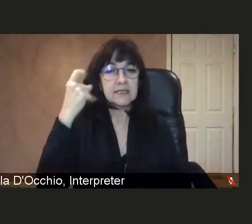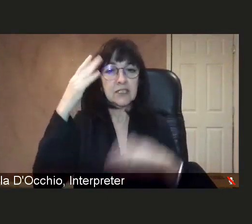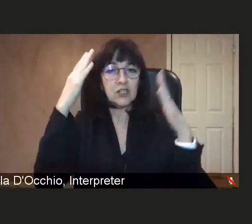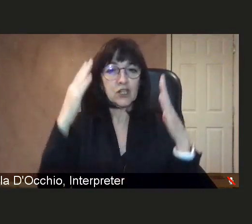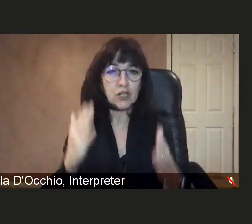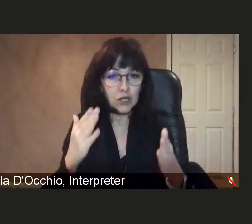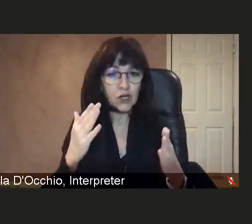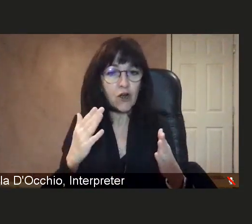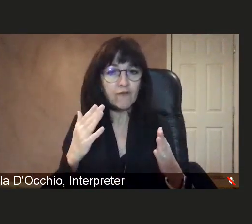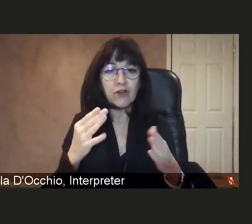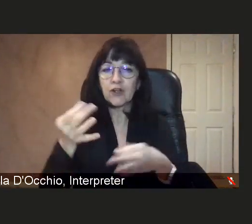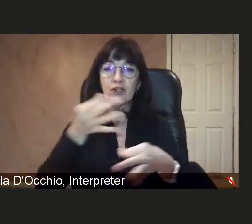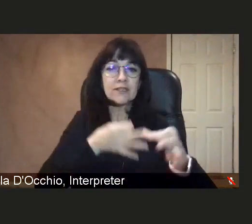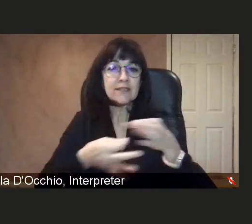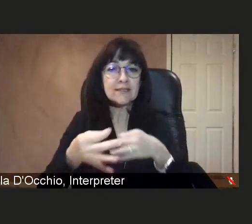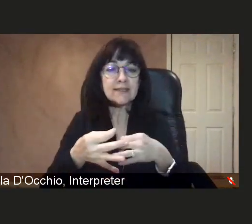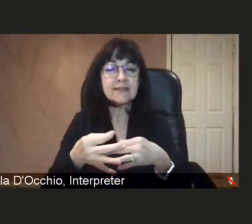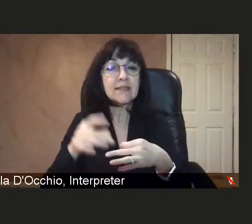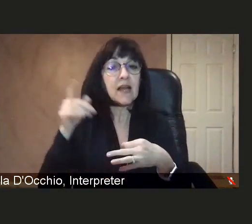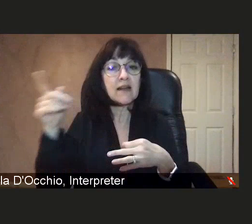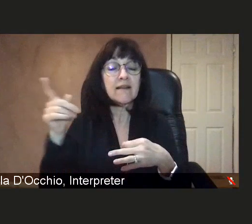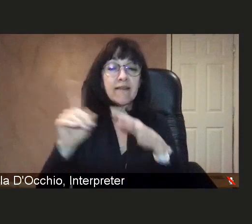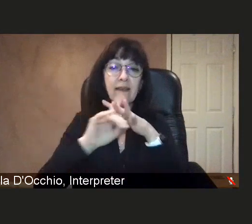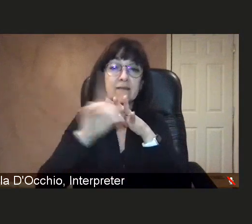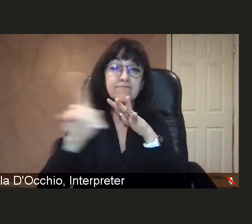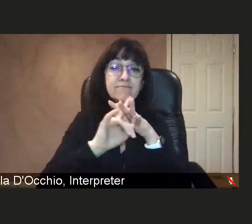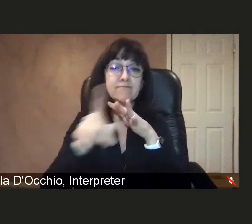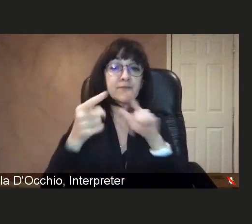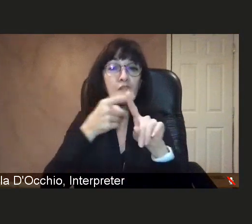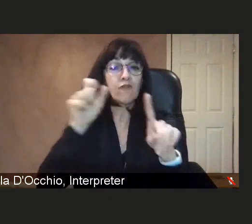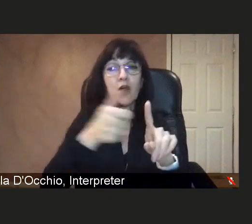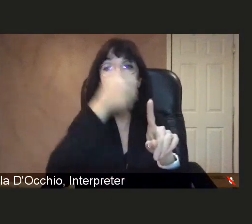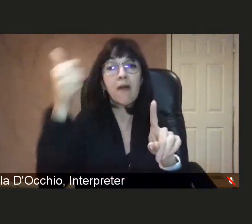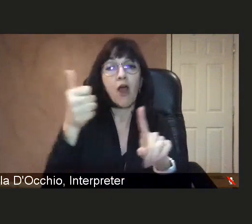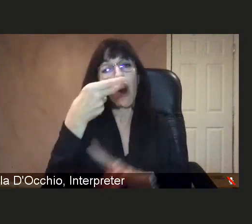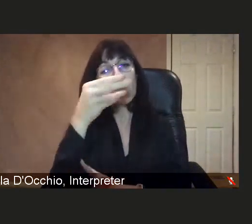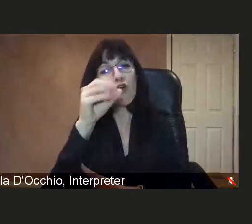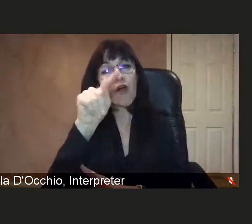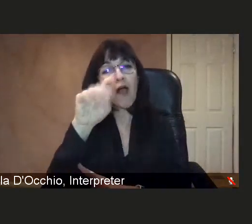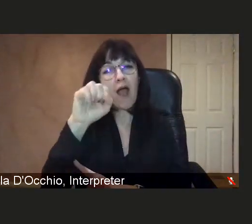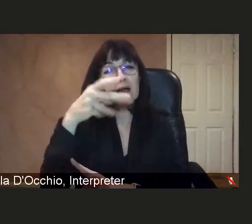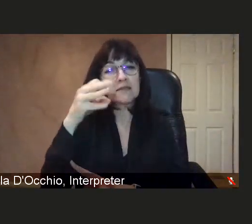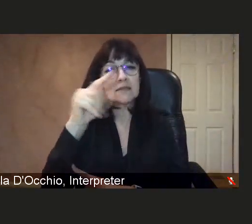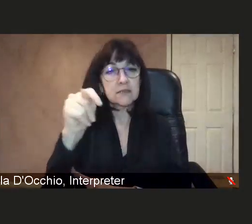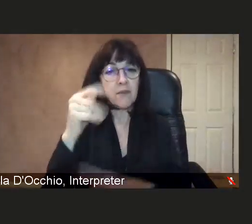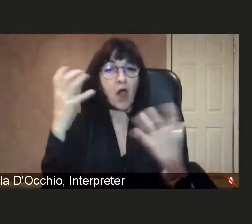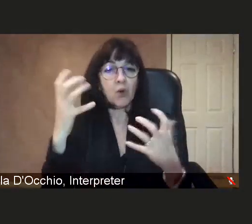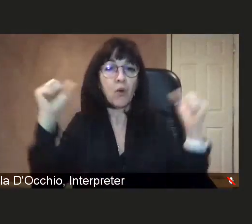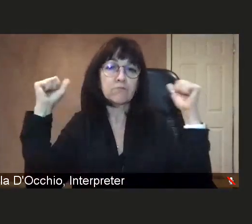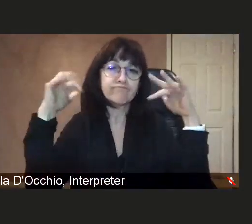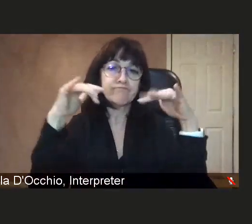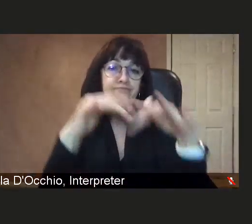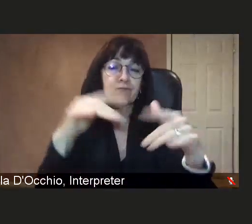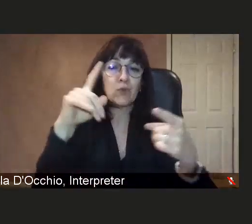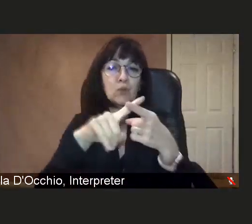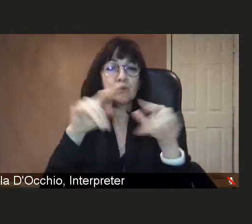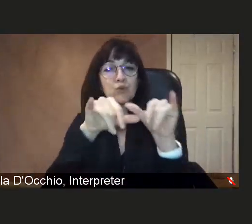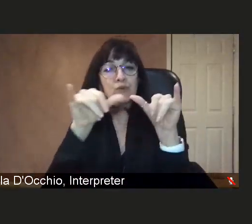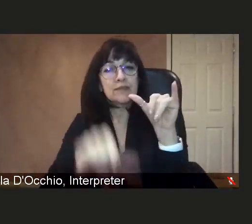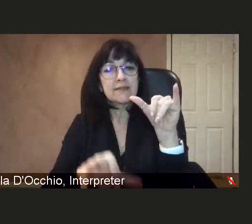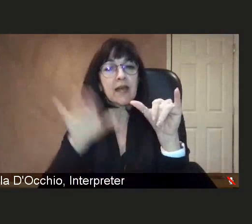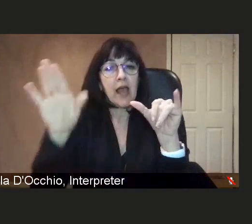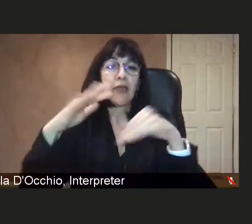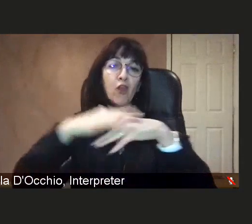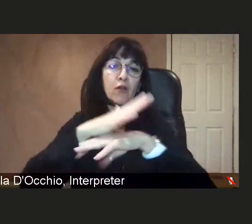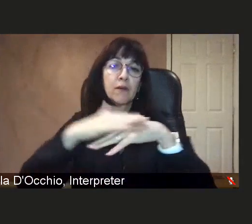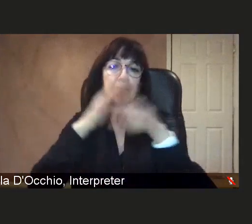from different, quote, hotspots, unquote, states to stay in their beach houses in our area. How is Beebe equipping